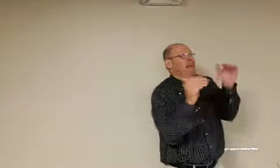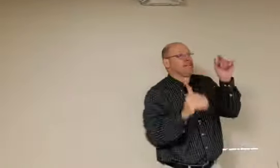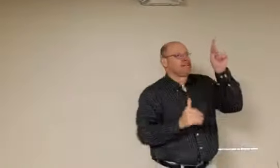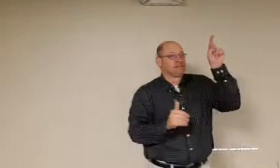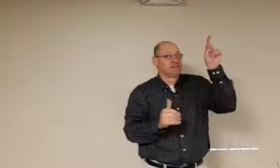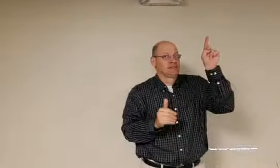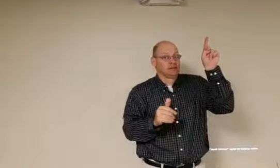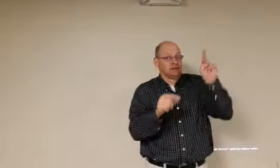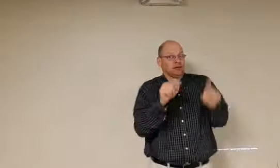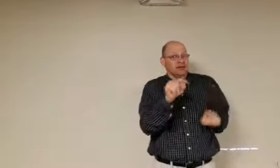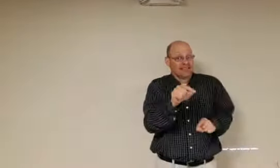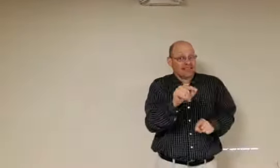it is in heaven.